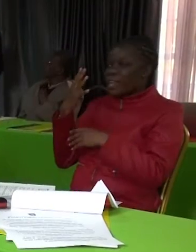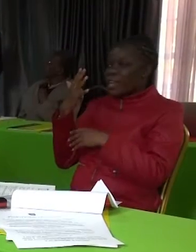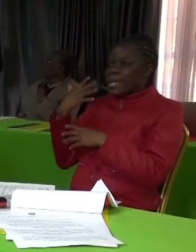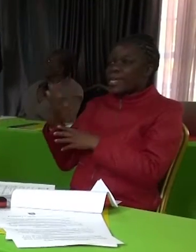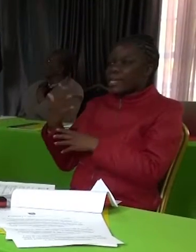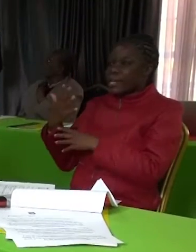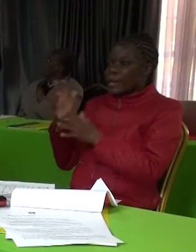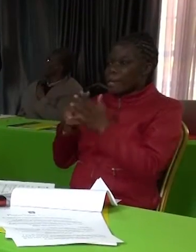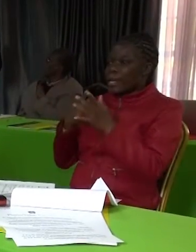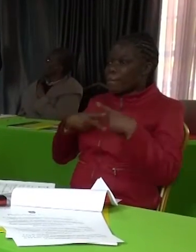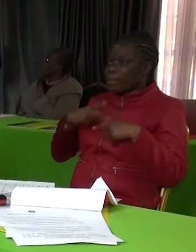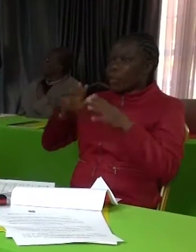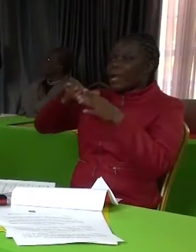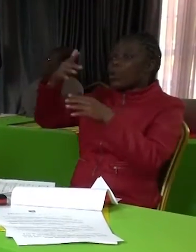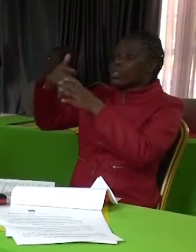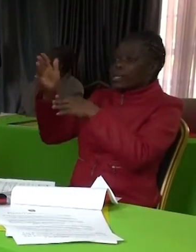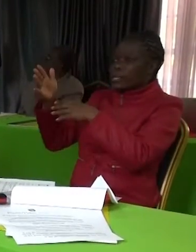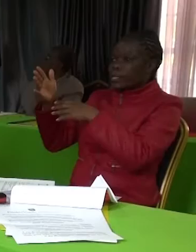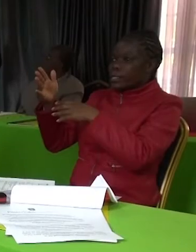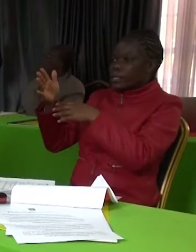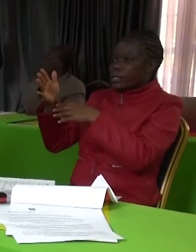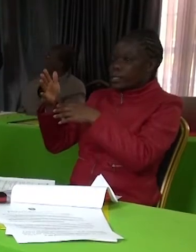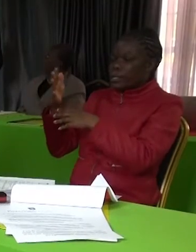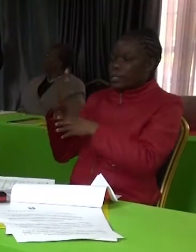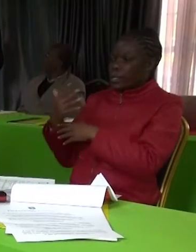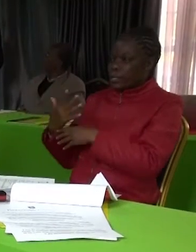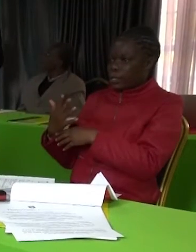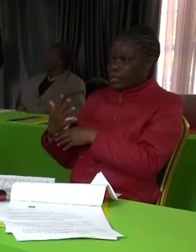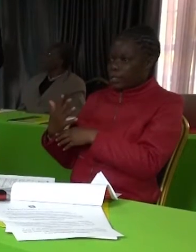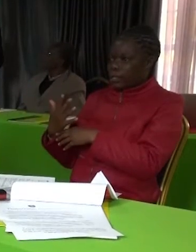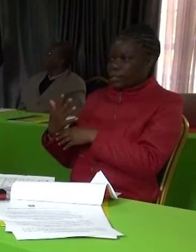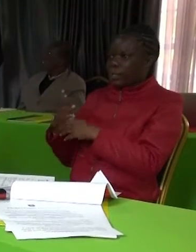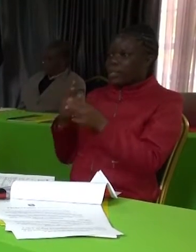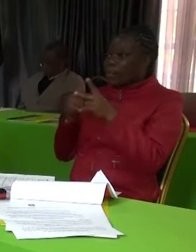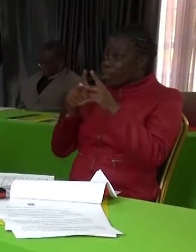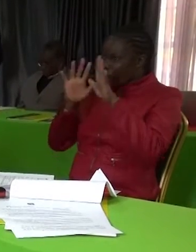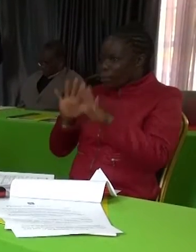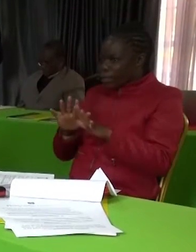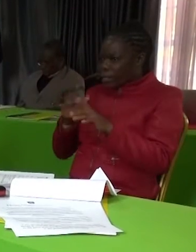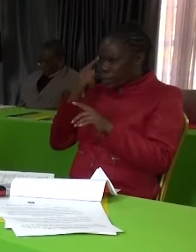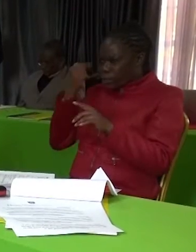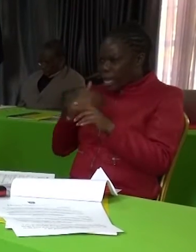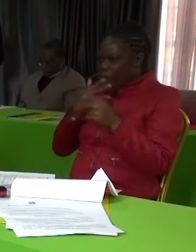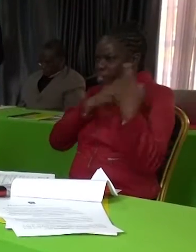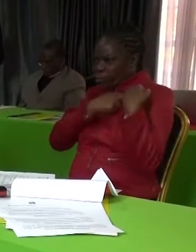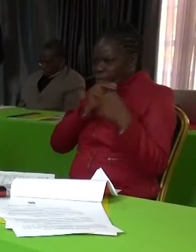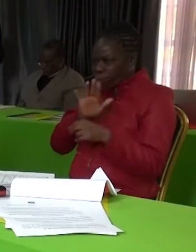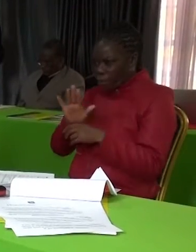are the ones that can play another very important critical role for the success. The local